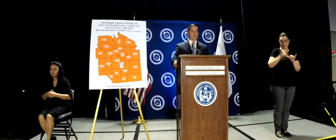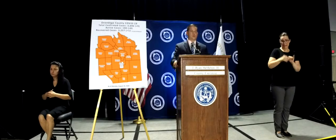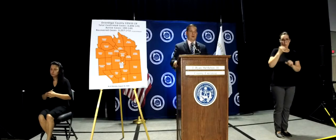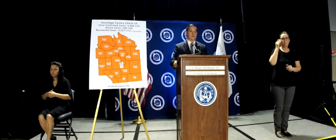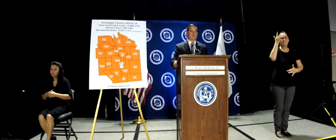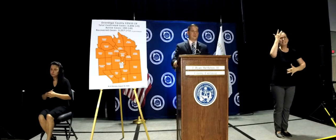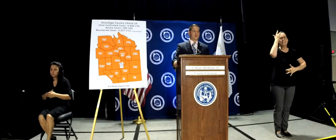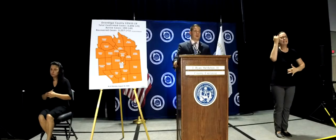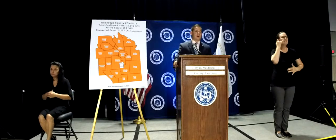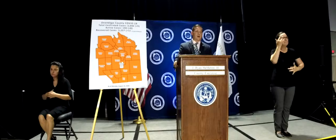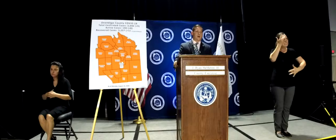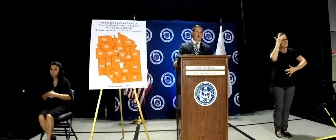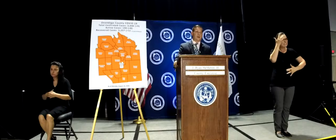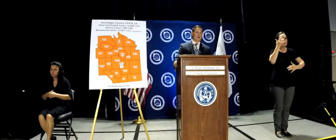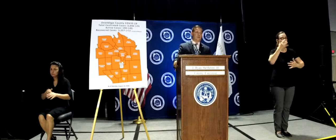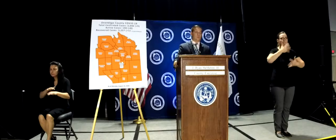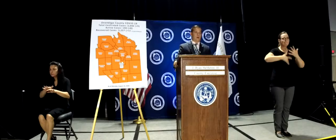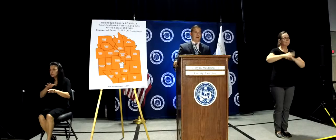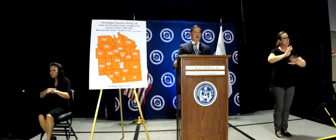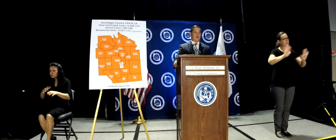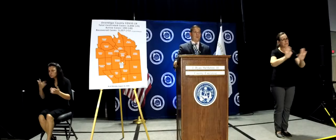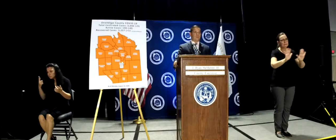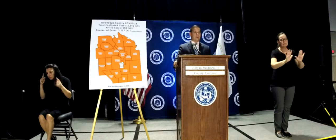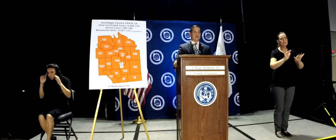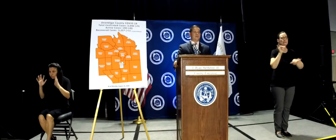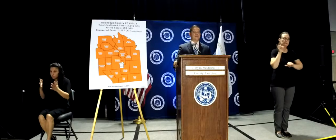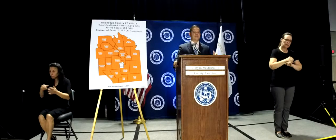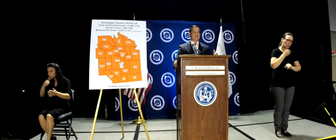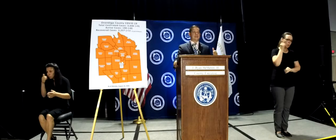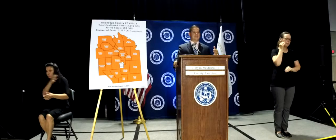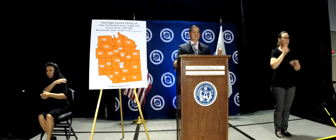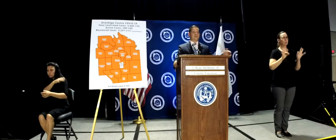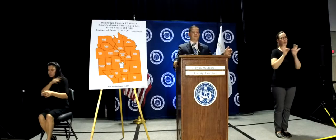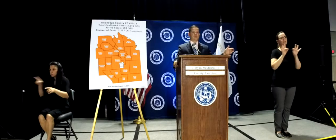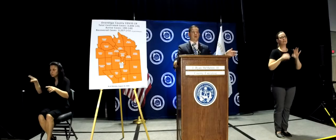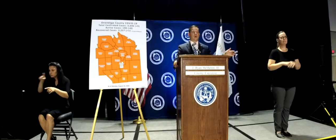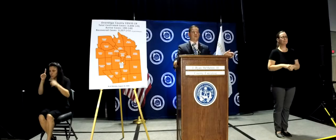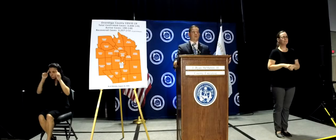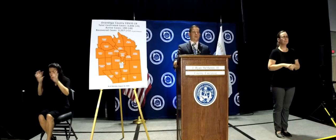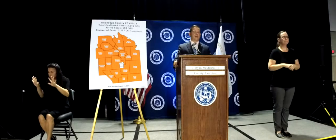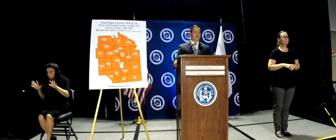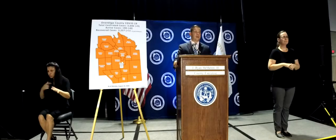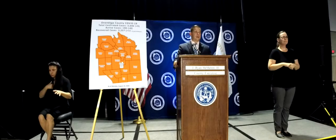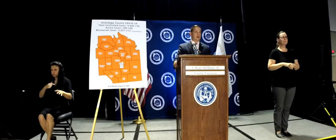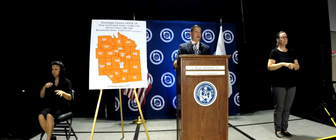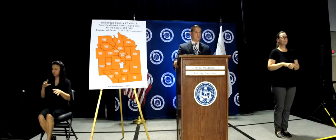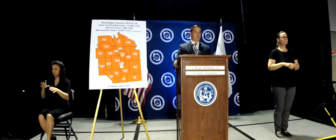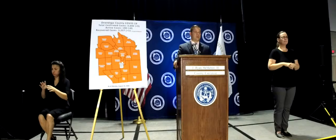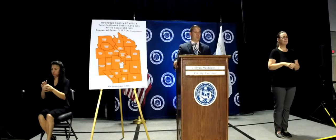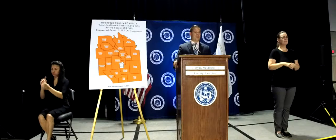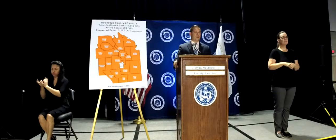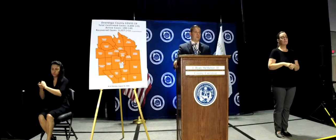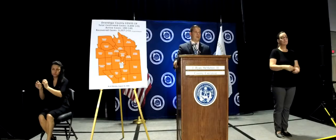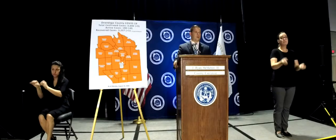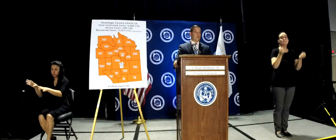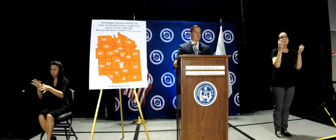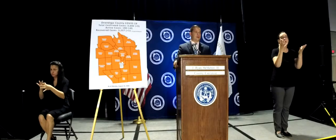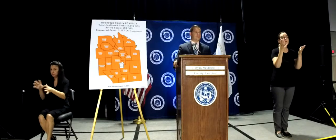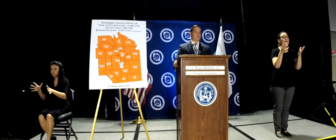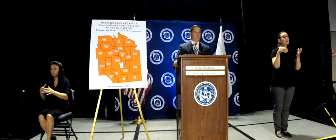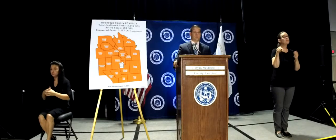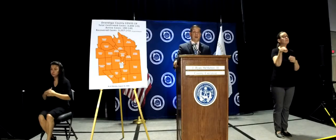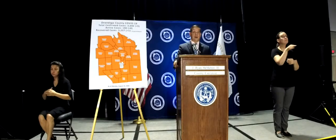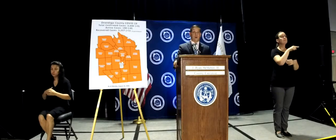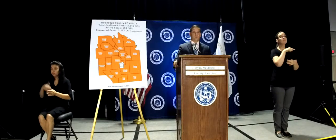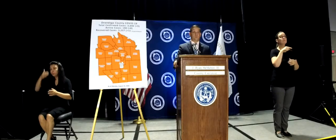don't socialize. And right now, many of the symptoms are COVID related. It's really important that we get a COVID